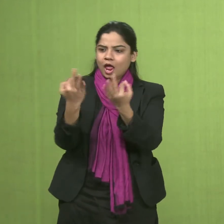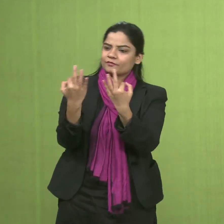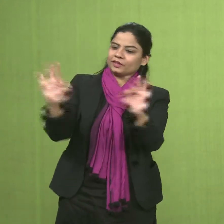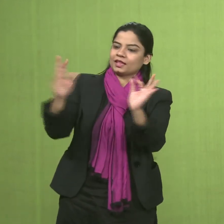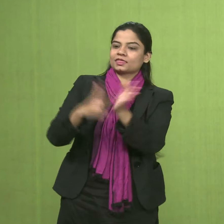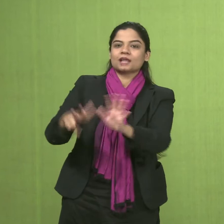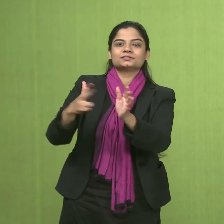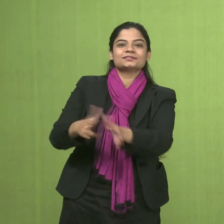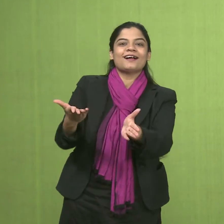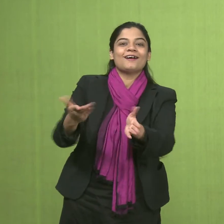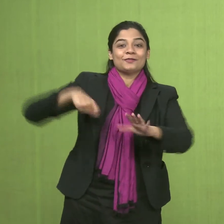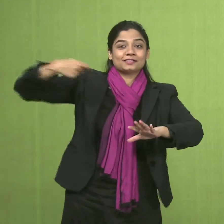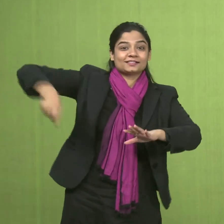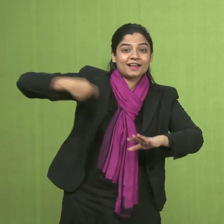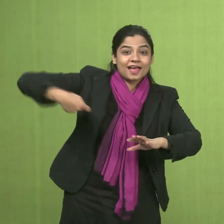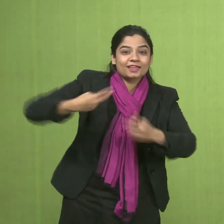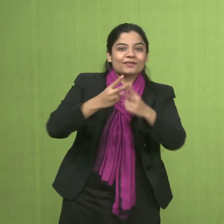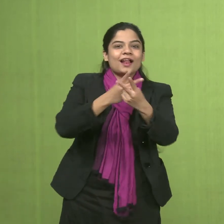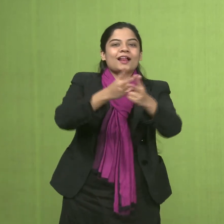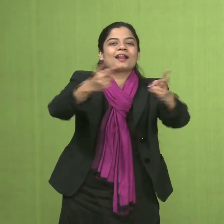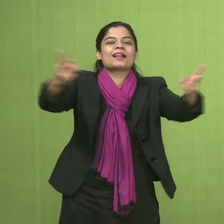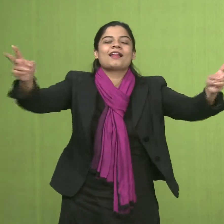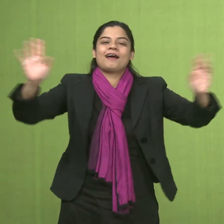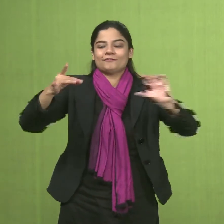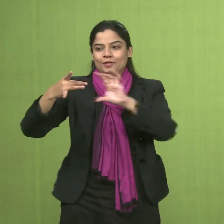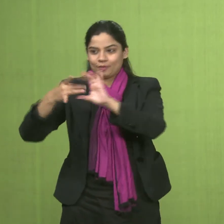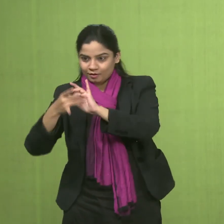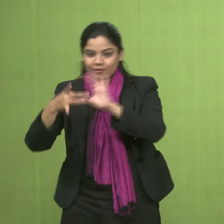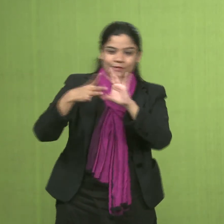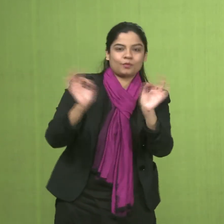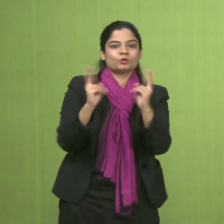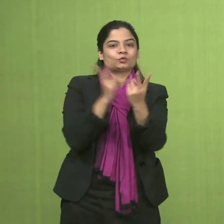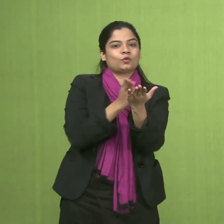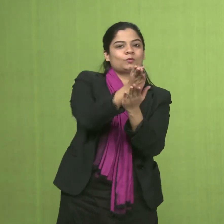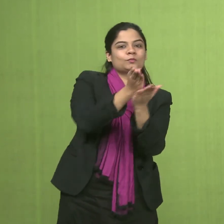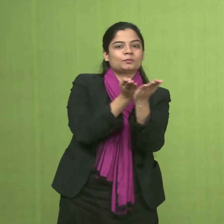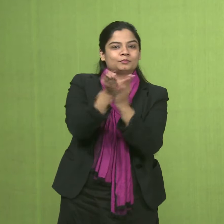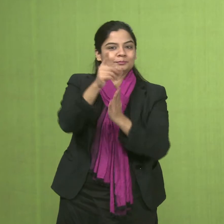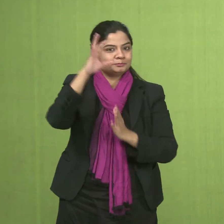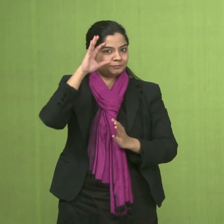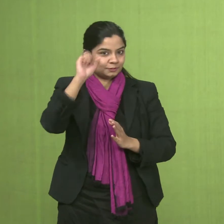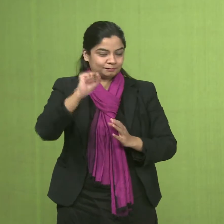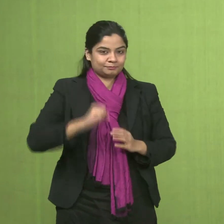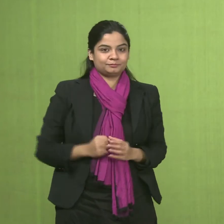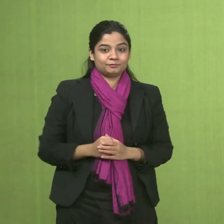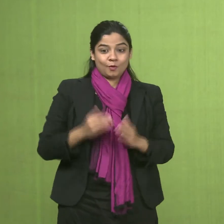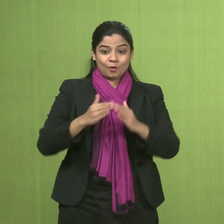in the kitchen, the gas stove, solar cooker, sewing machine, etc. Remember that.